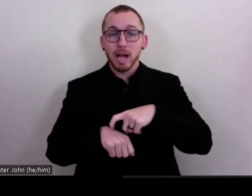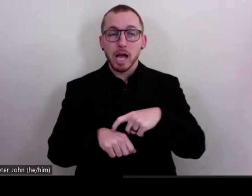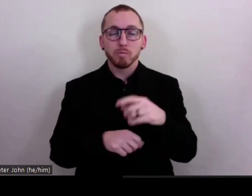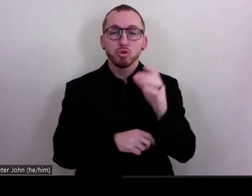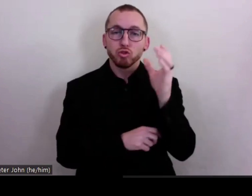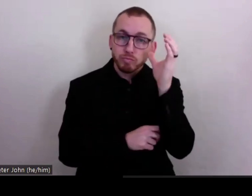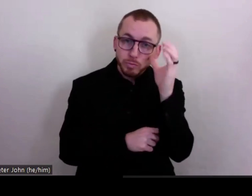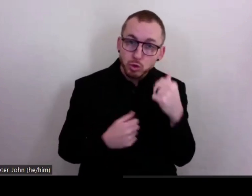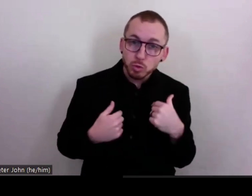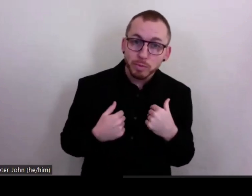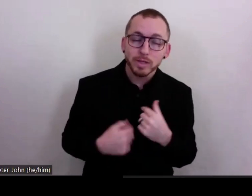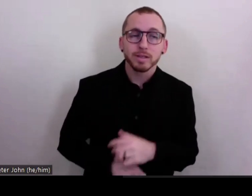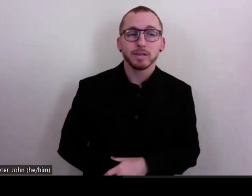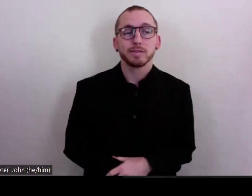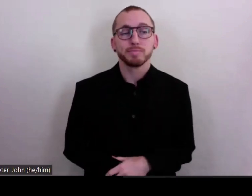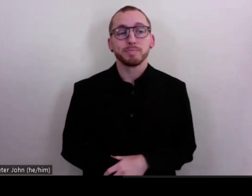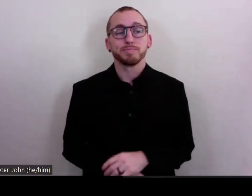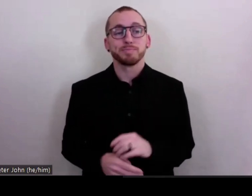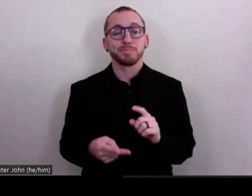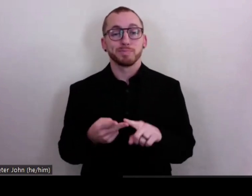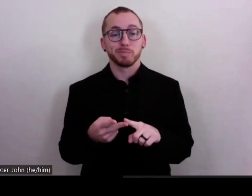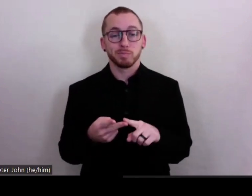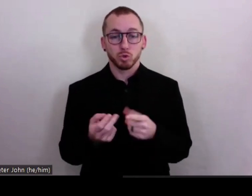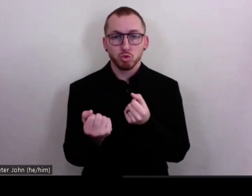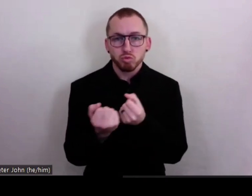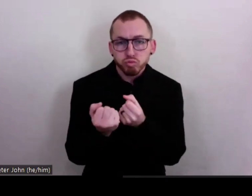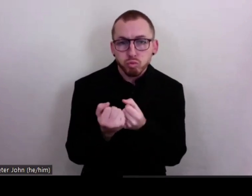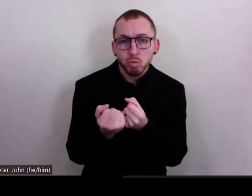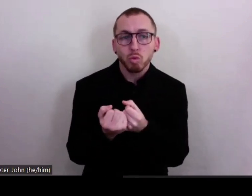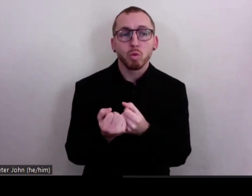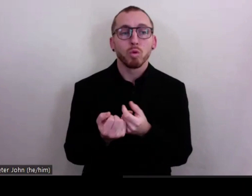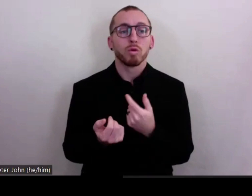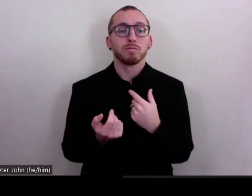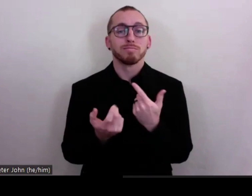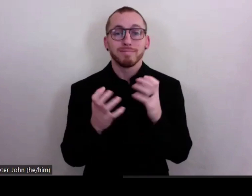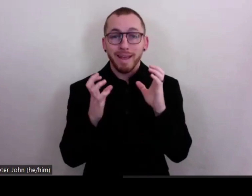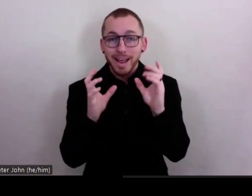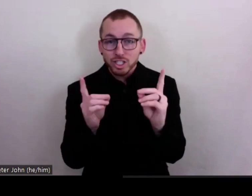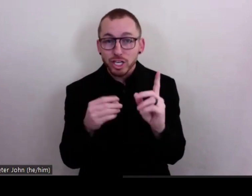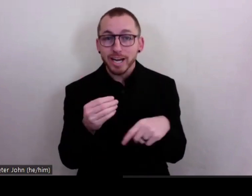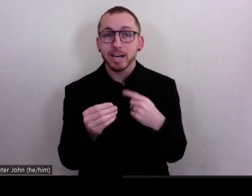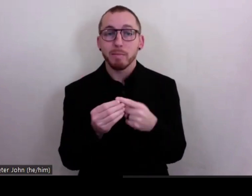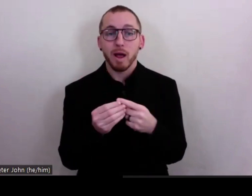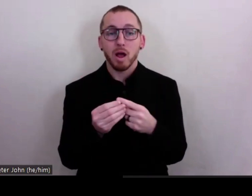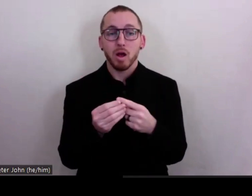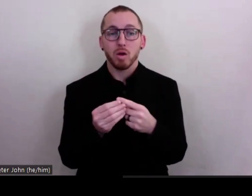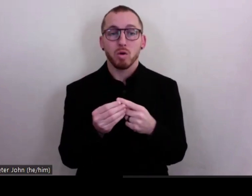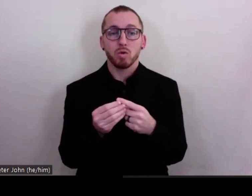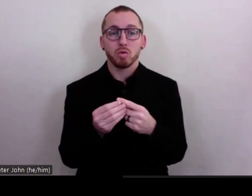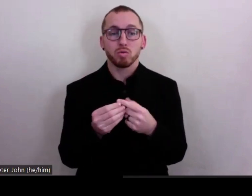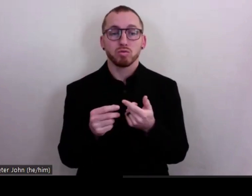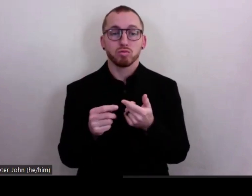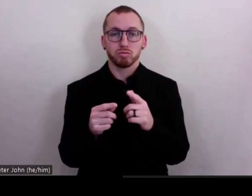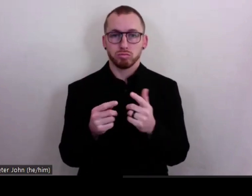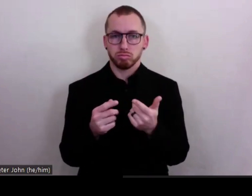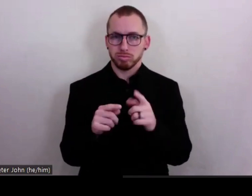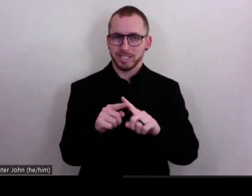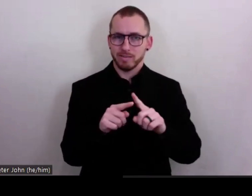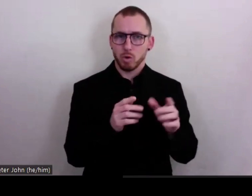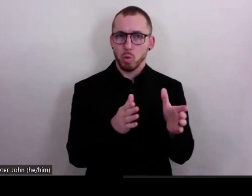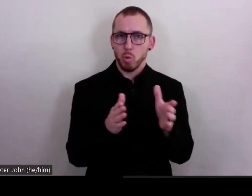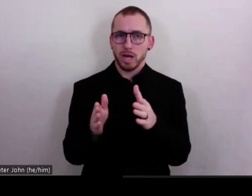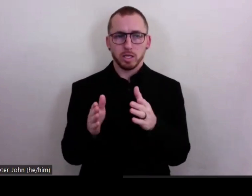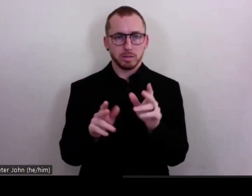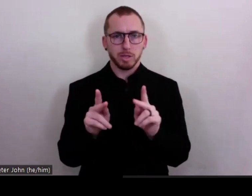to actually hear what I was saying, who took the time to be educated about the different ways that people can show